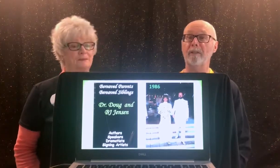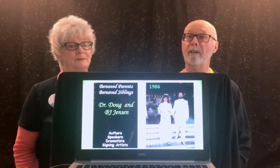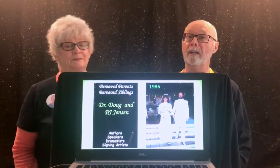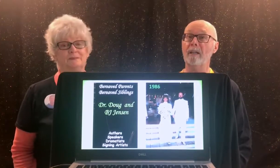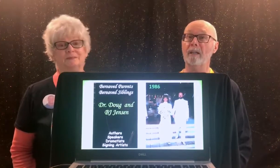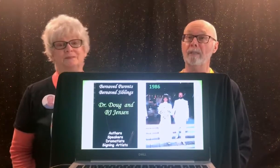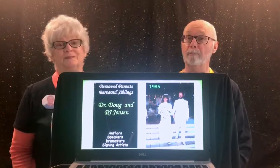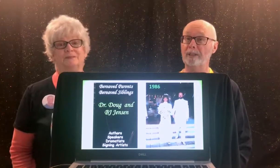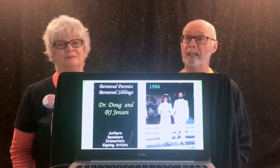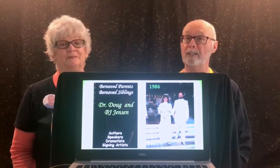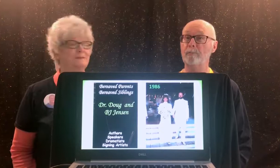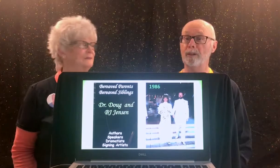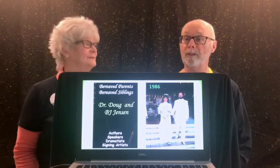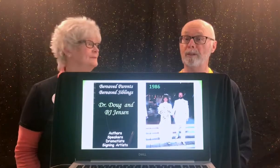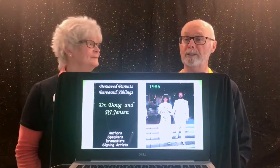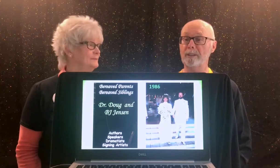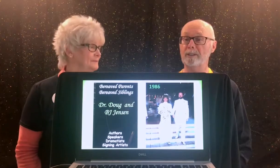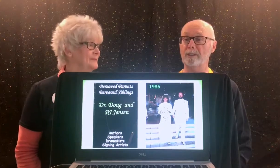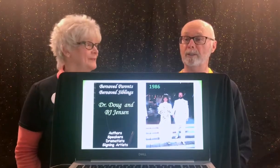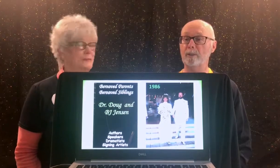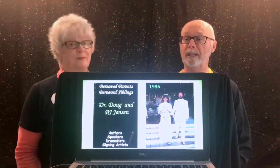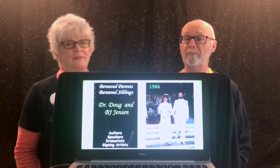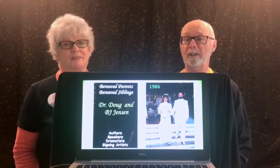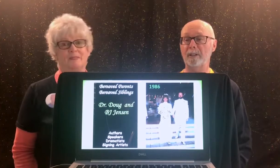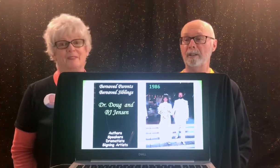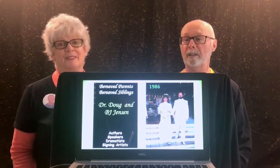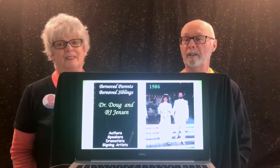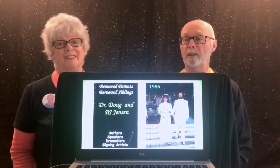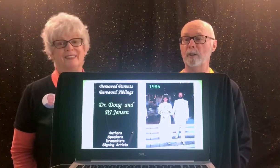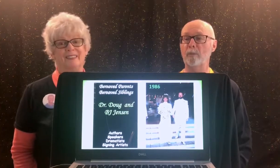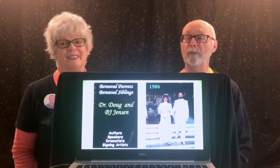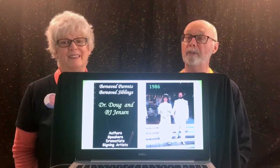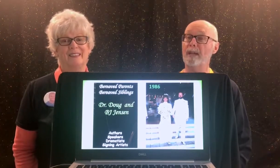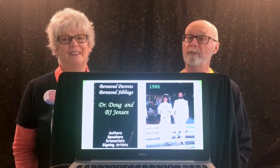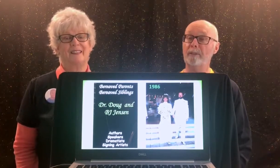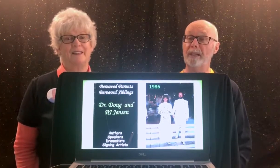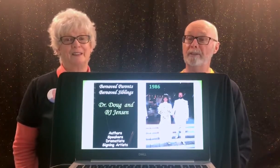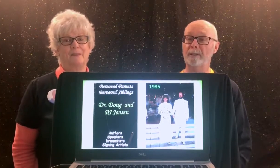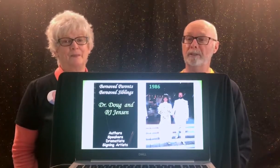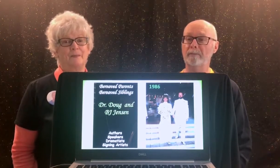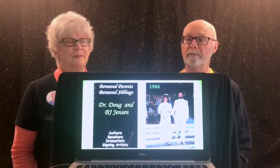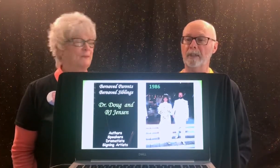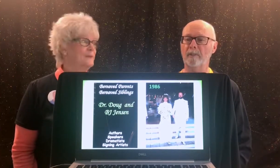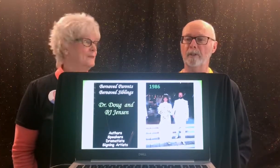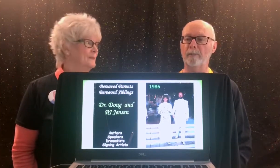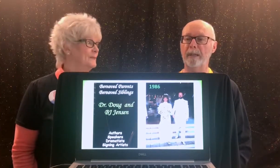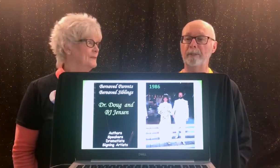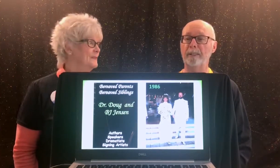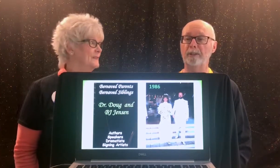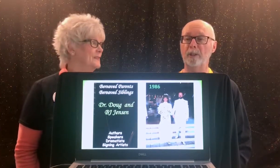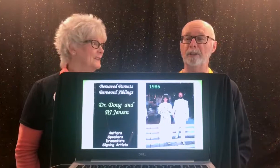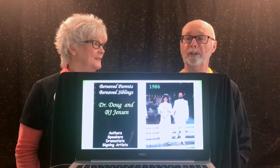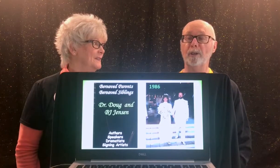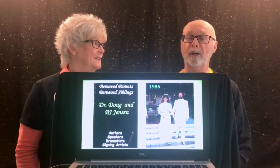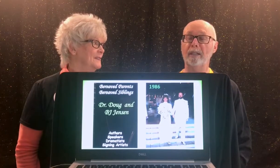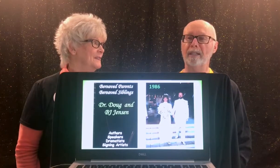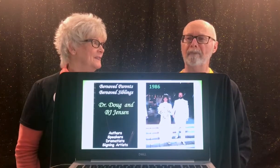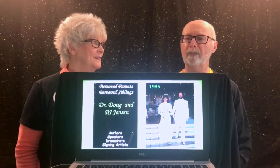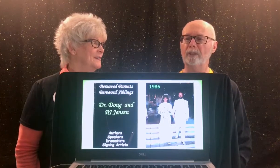of BJ's brother and sister, Dwayne and Myrna, who both died from cancer, for baby Jody Joy, and for